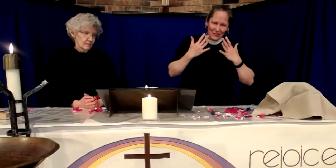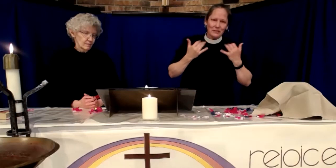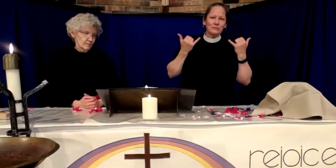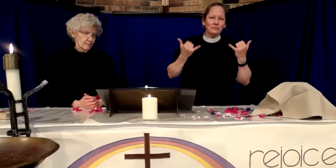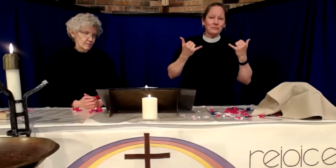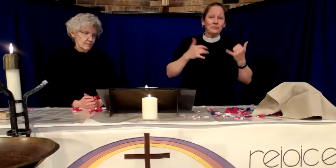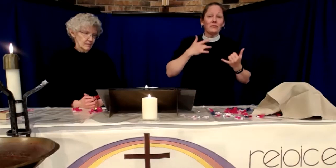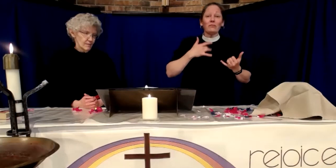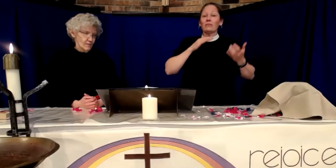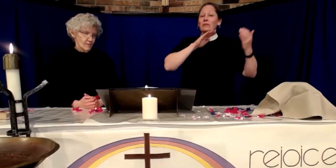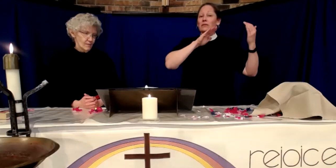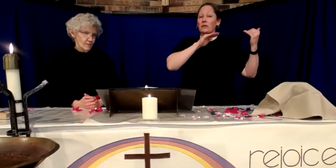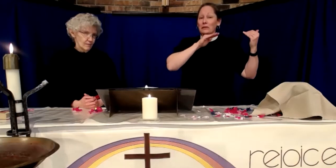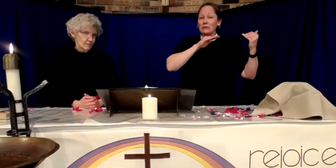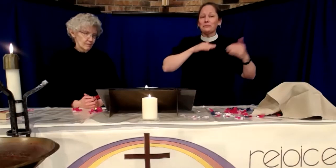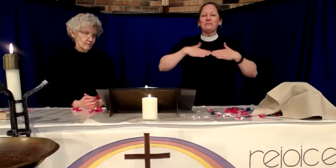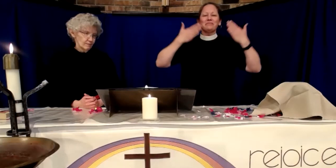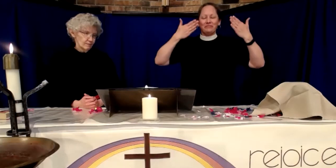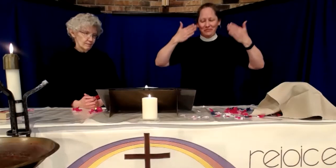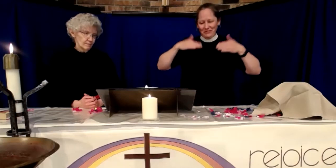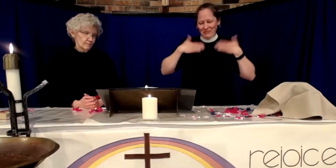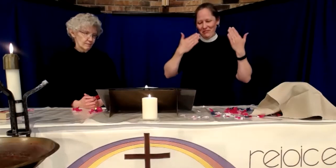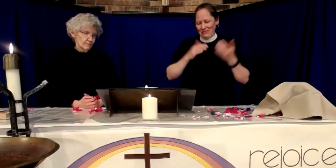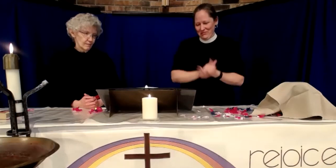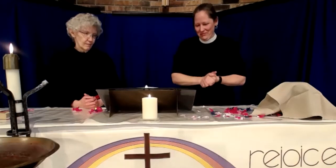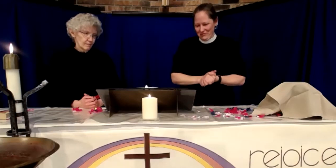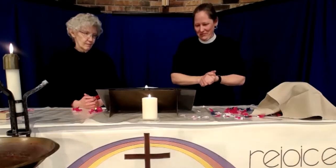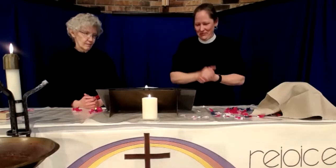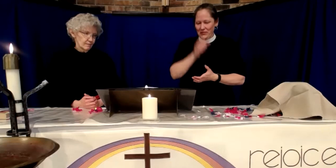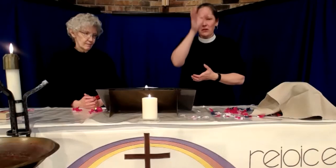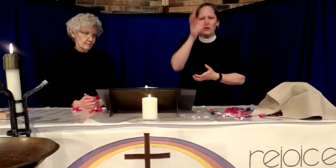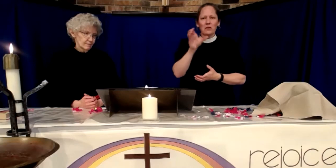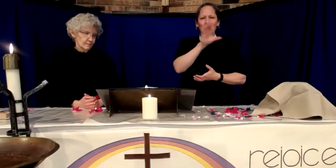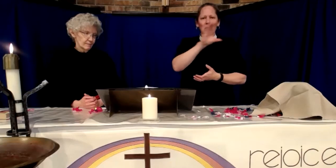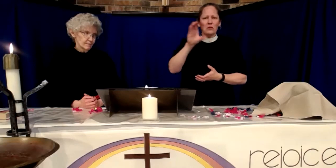Sorrow has given way to joy and to hope.